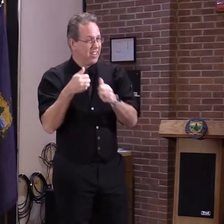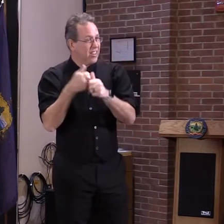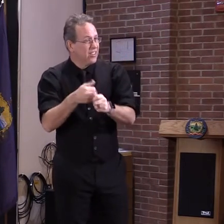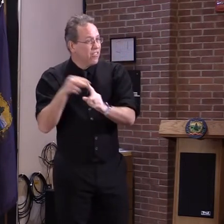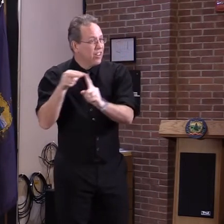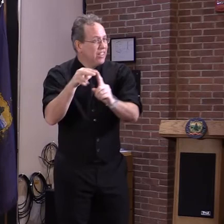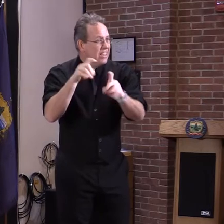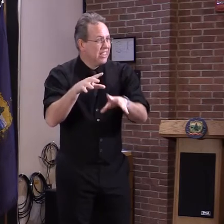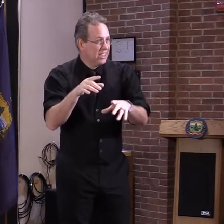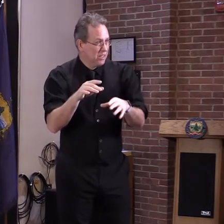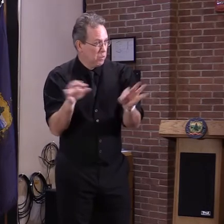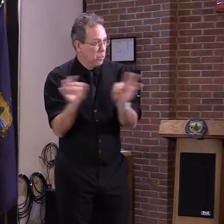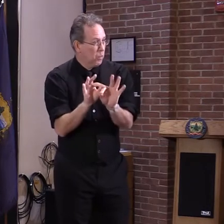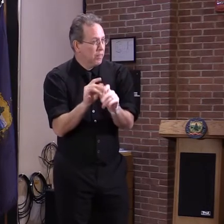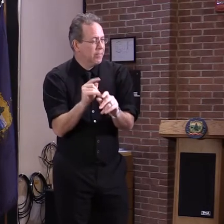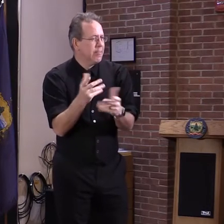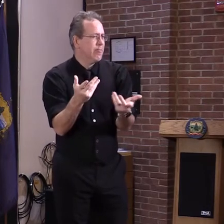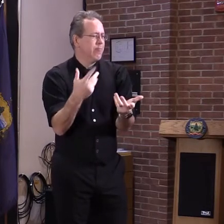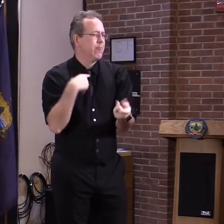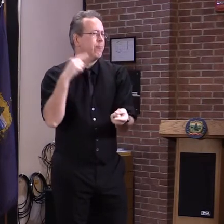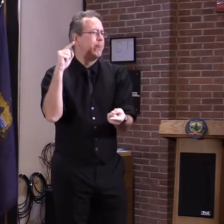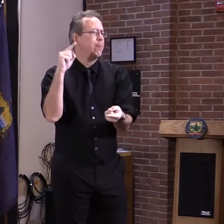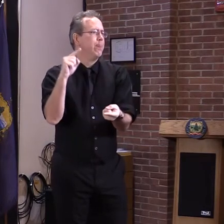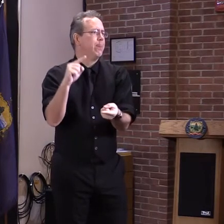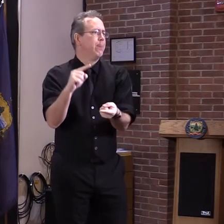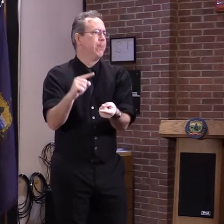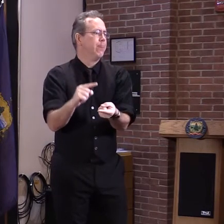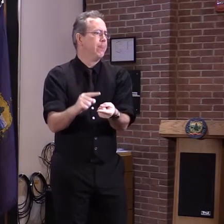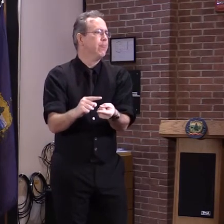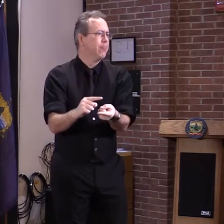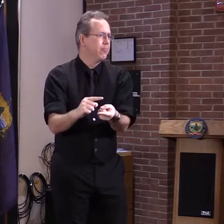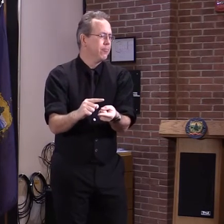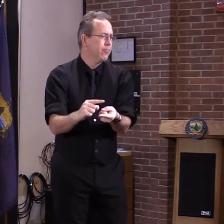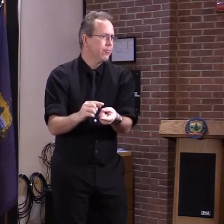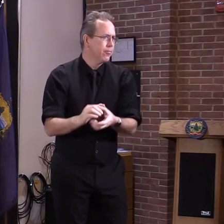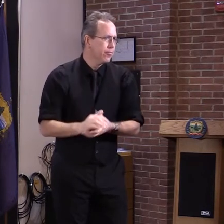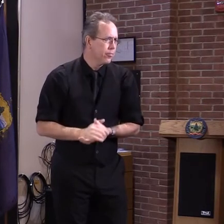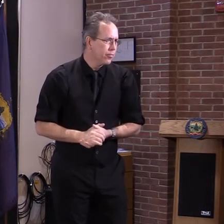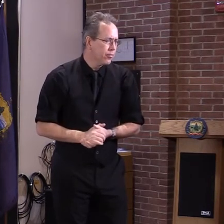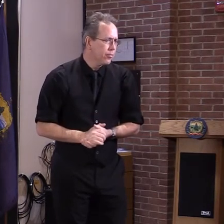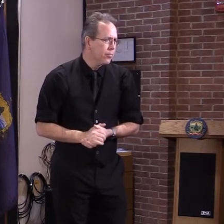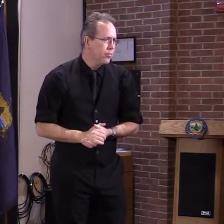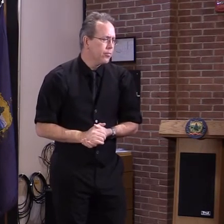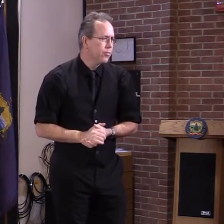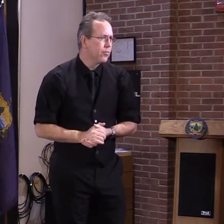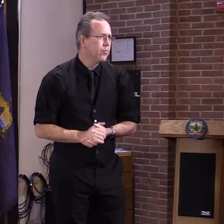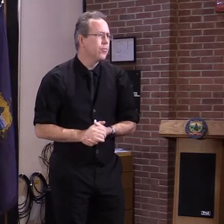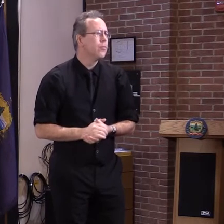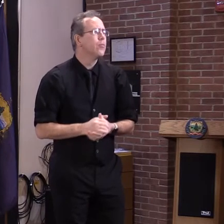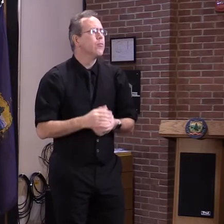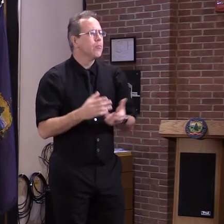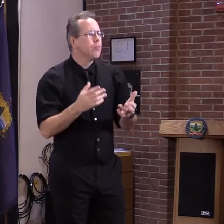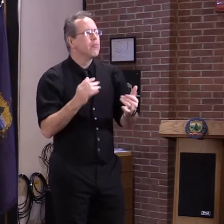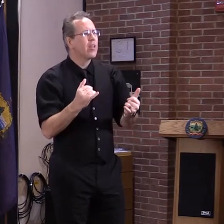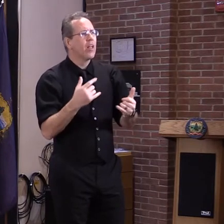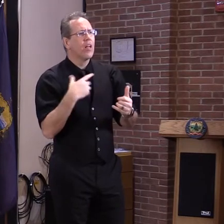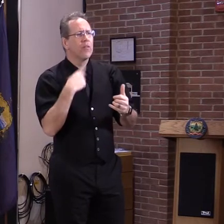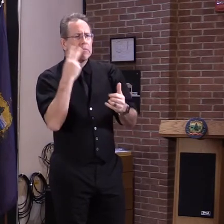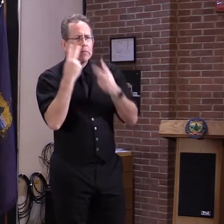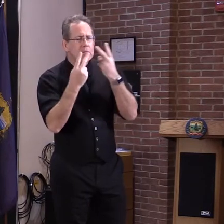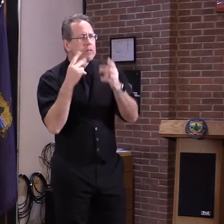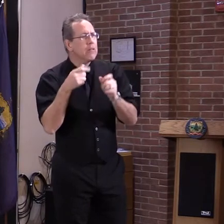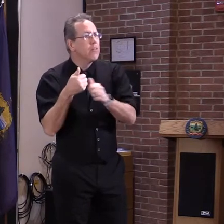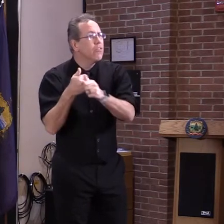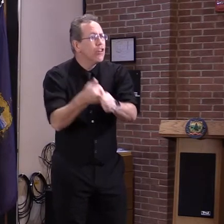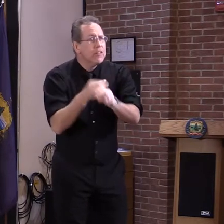modality on an ongoing basis in our school-based system. And so we'll begin to see that taper off